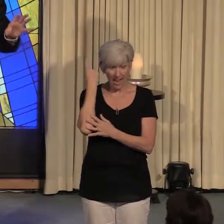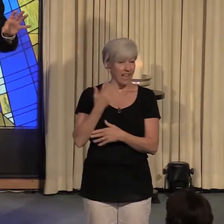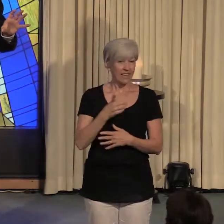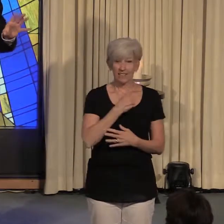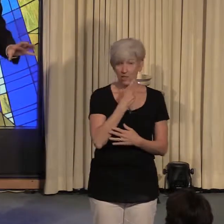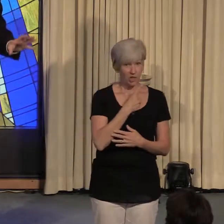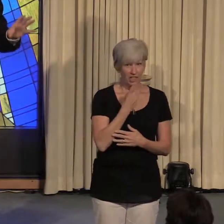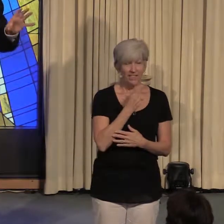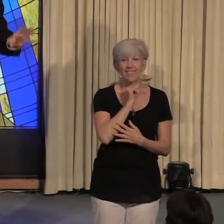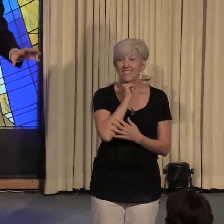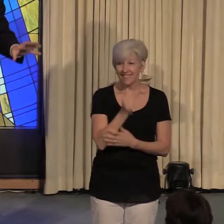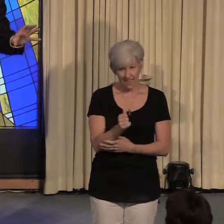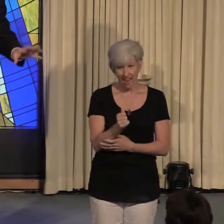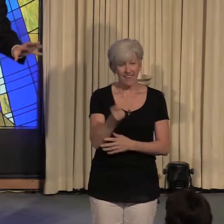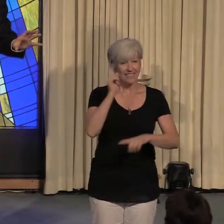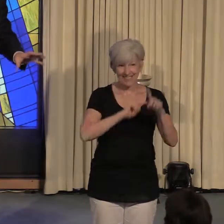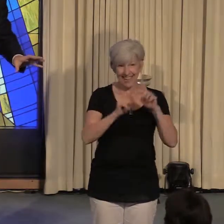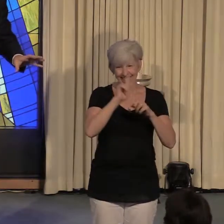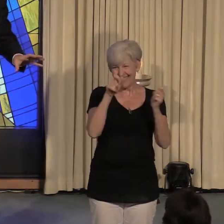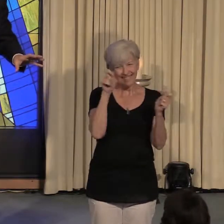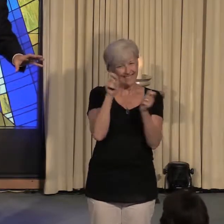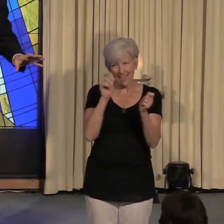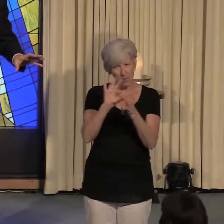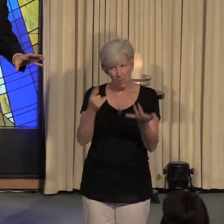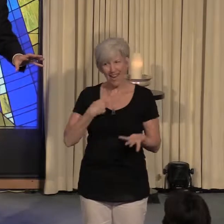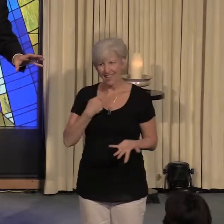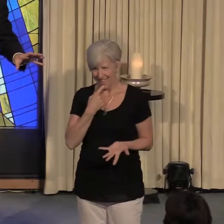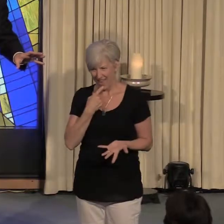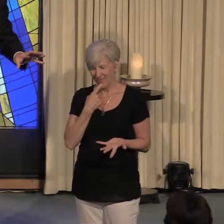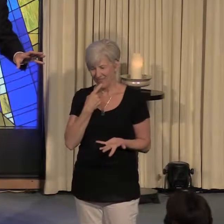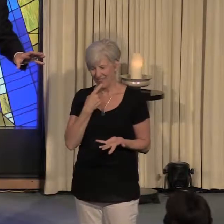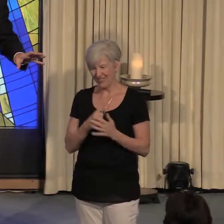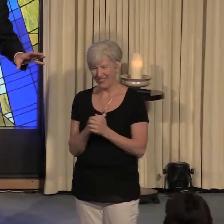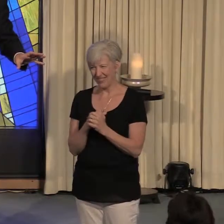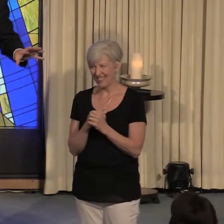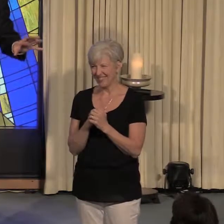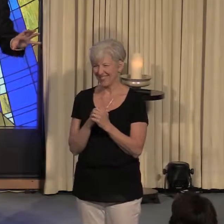not sign exactly what I say.